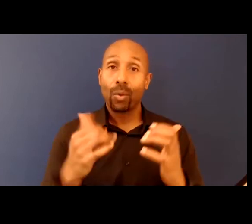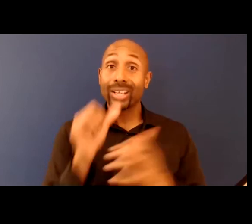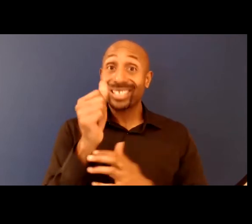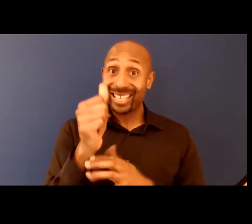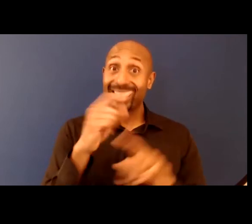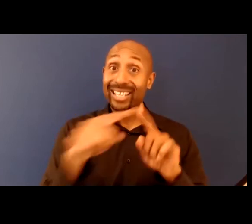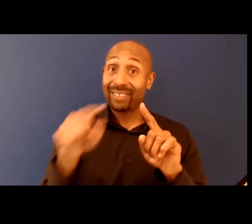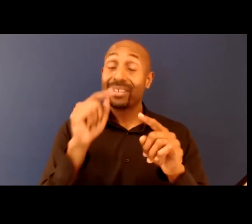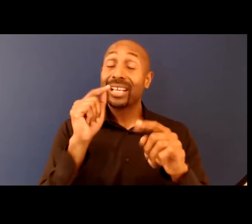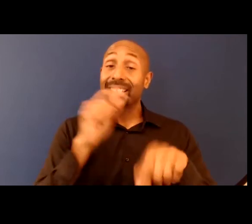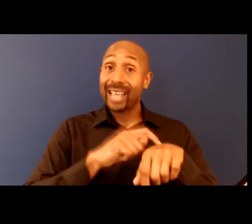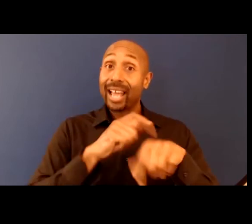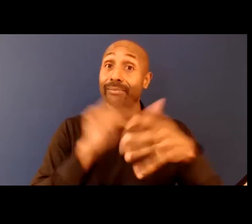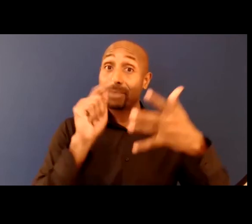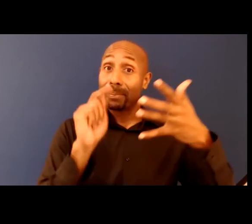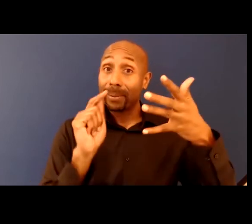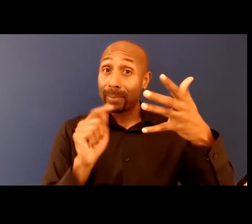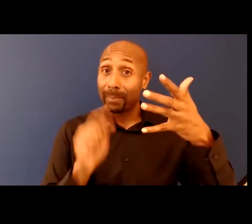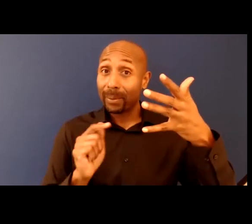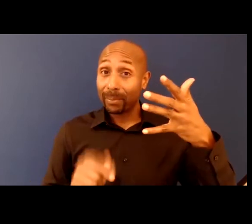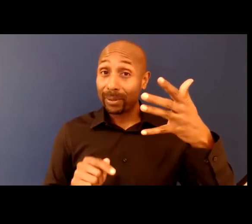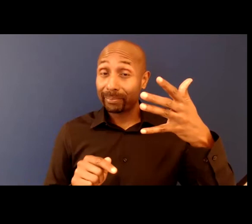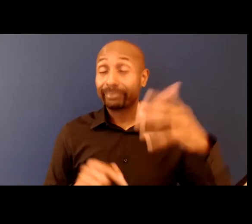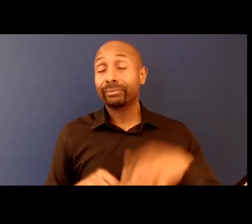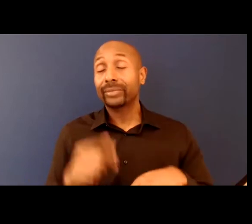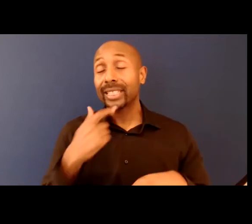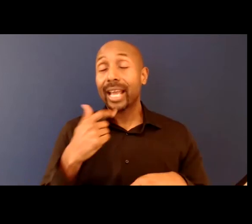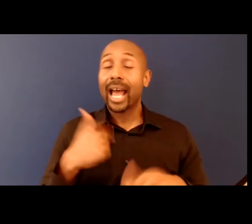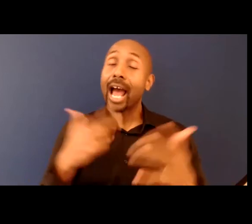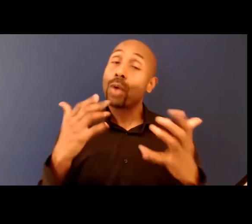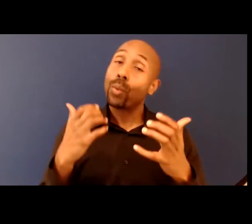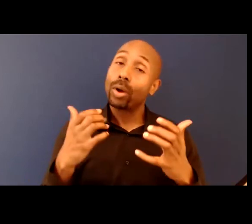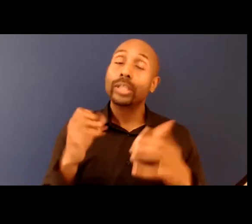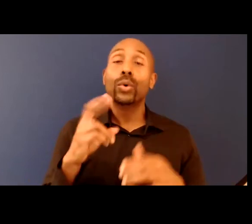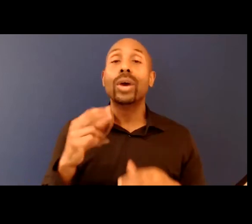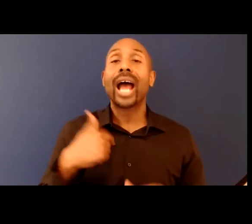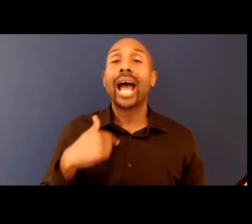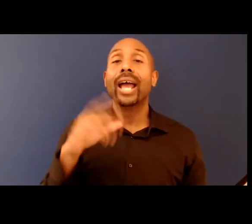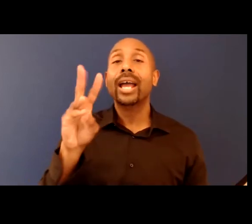and finish those. Give me 10 of them. You got 3 minutes.